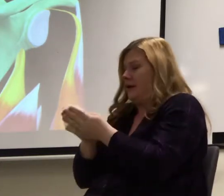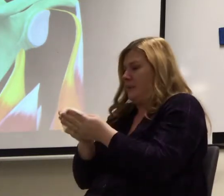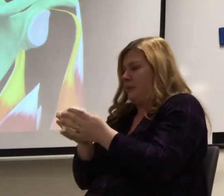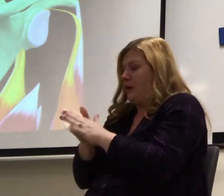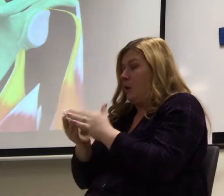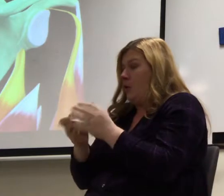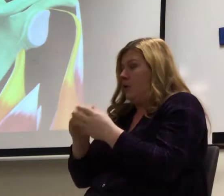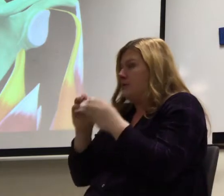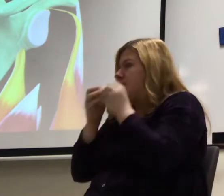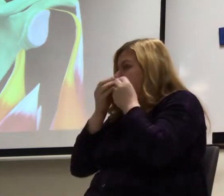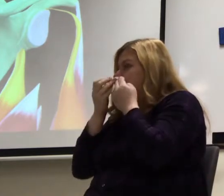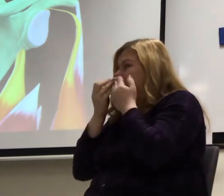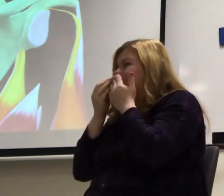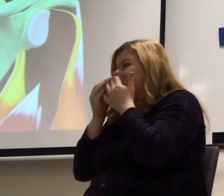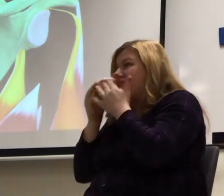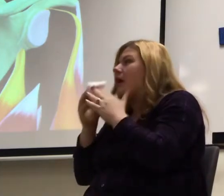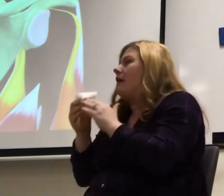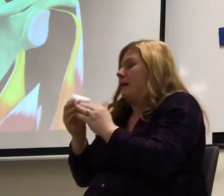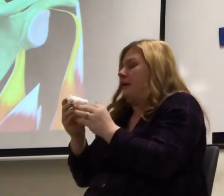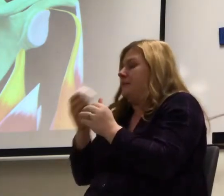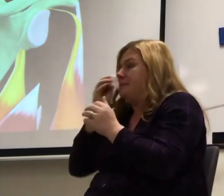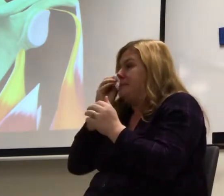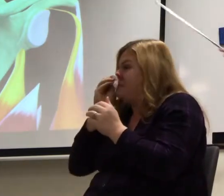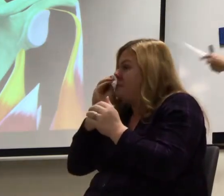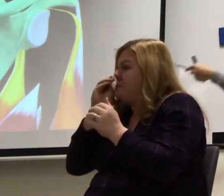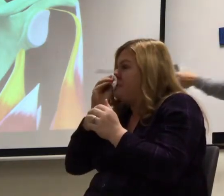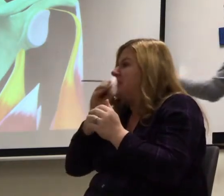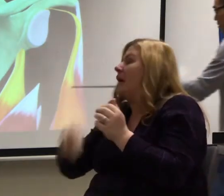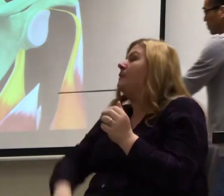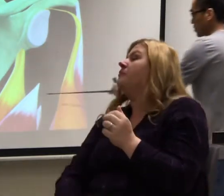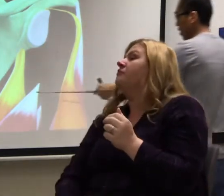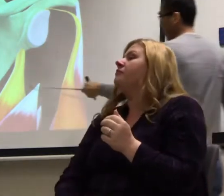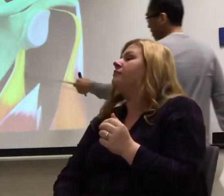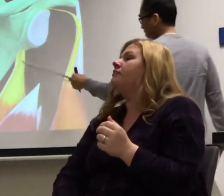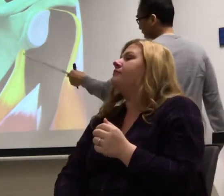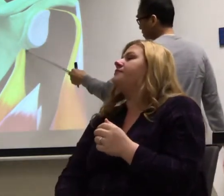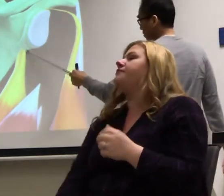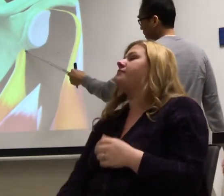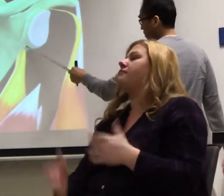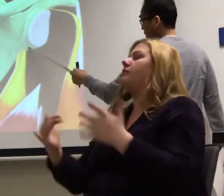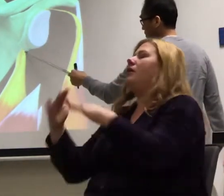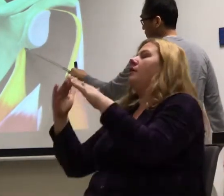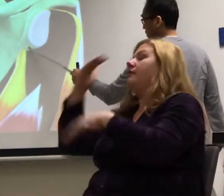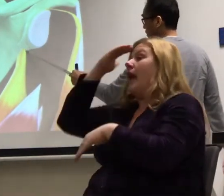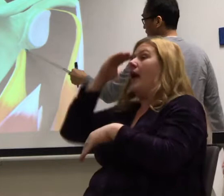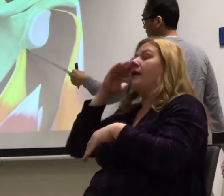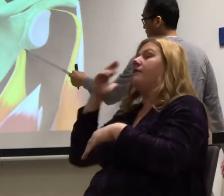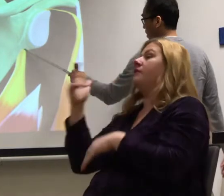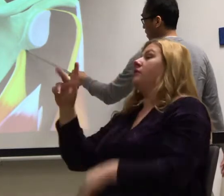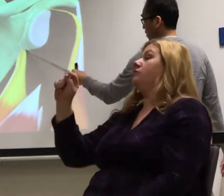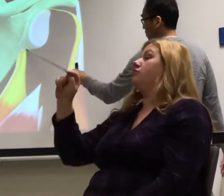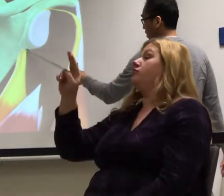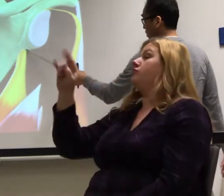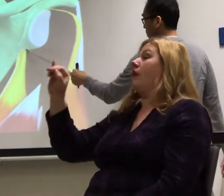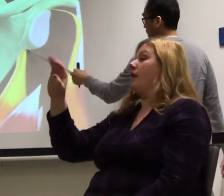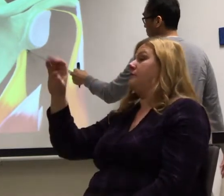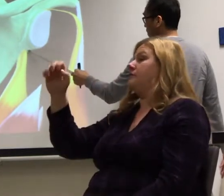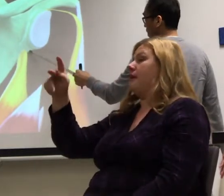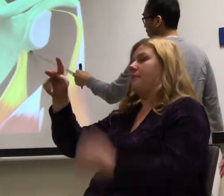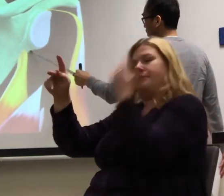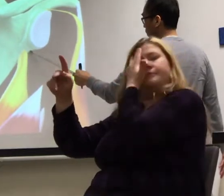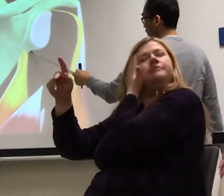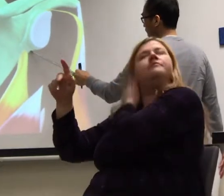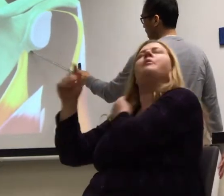Okay, the other one, the head of biceps right there, head of triceps, I'm sorry, attaching right there inferiorly. There's a little